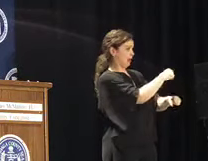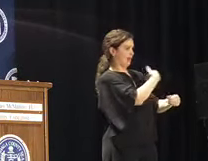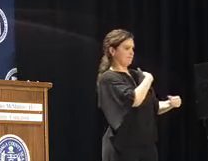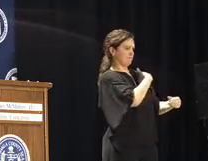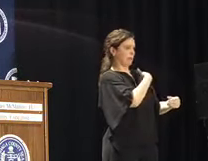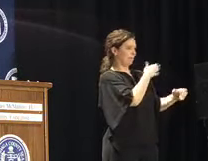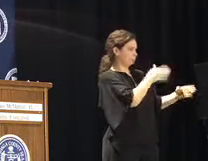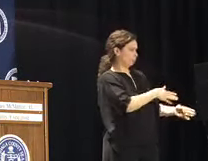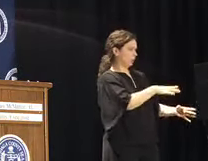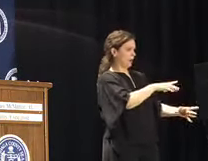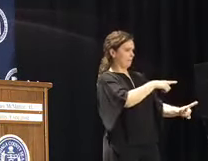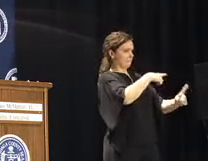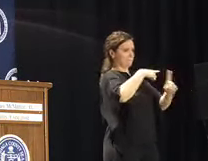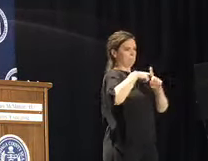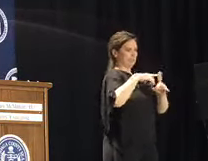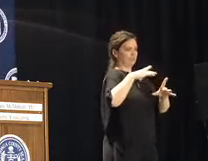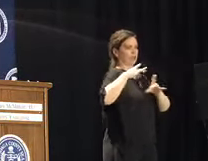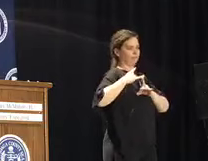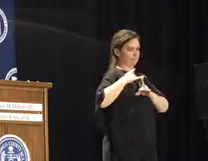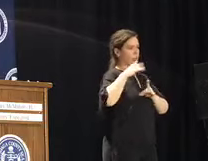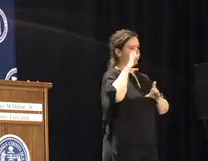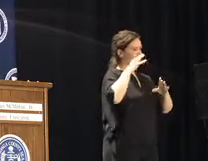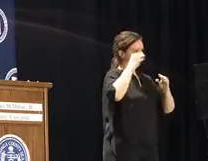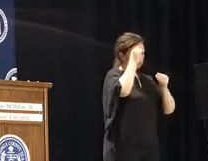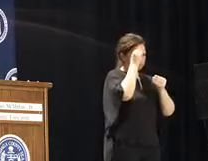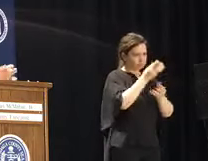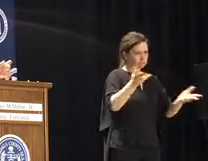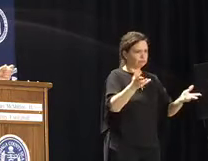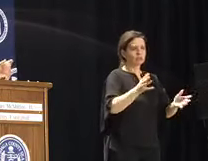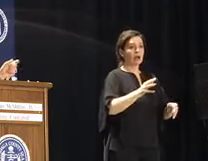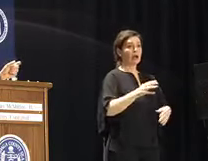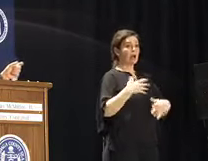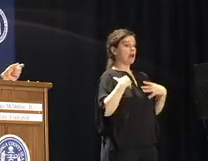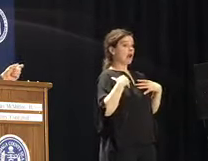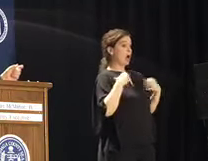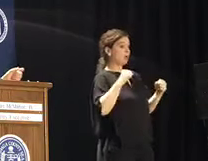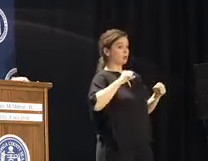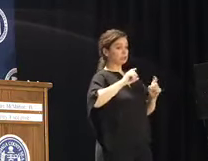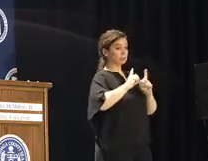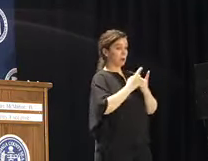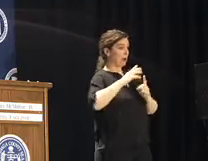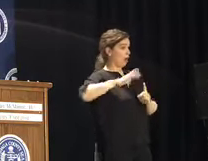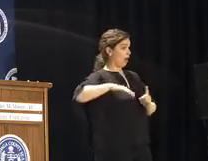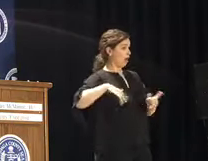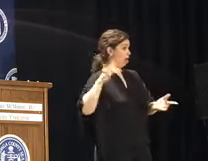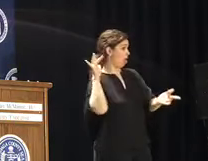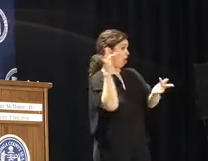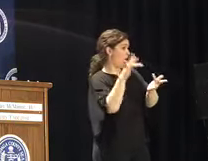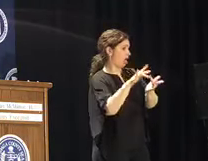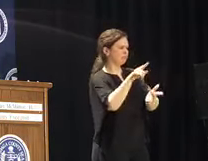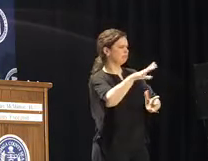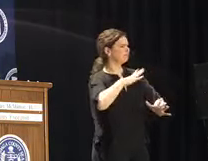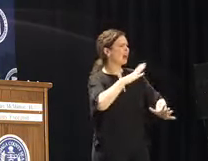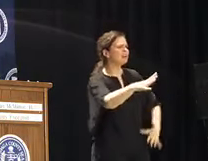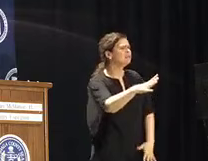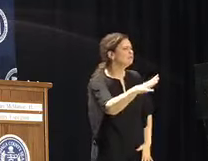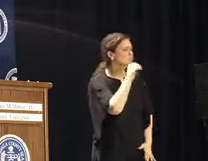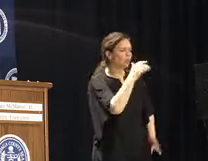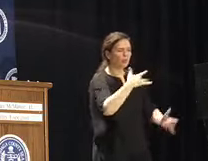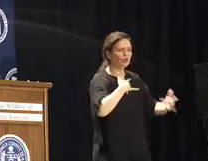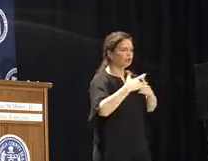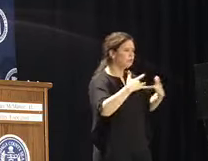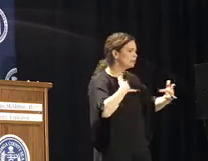are all factors that are considered into our investigation. And if you have direct contact with these individuals, certainly the health department will ask